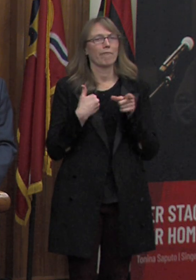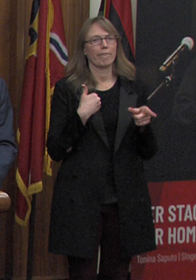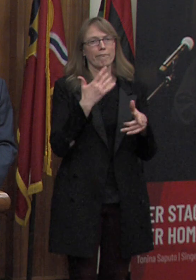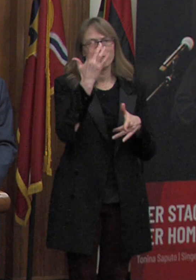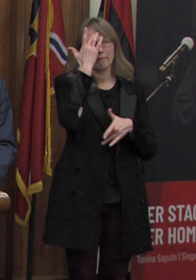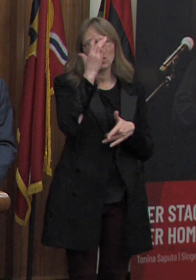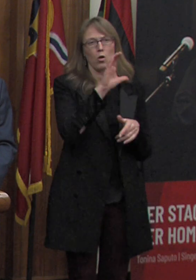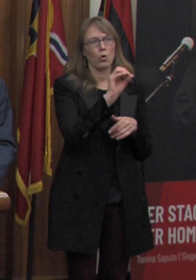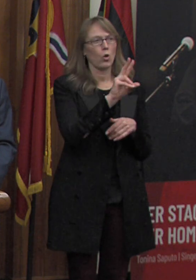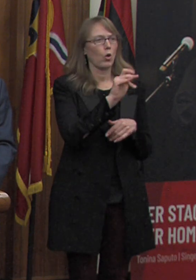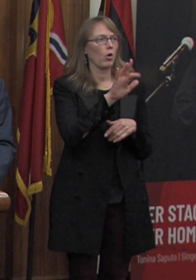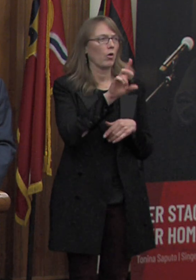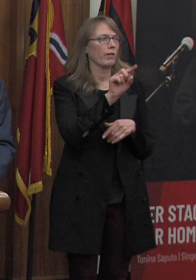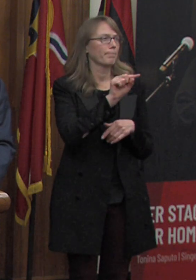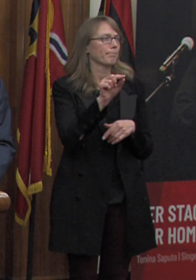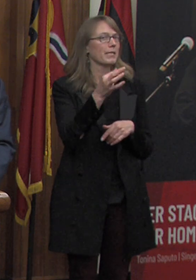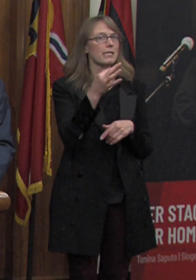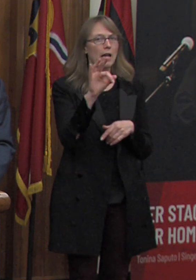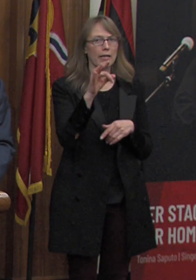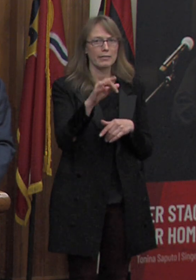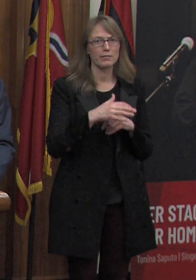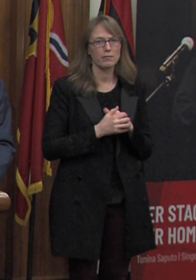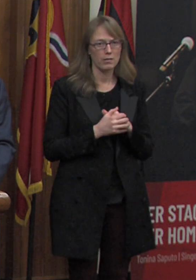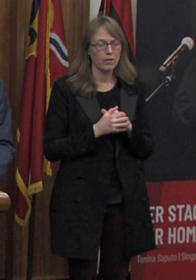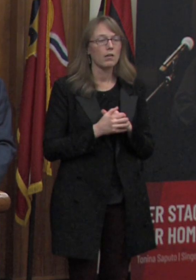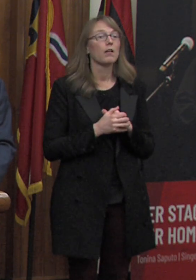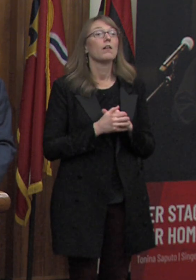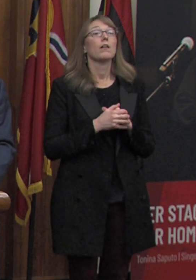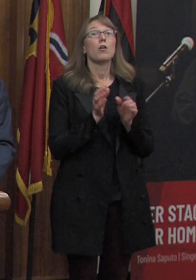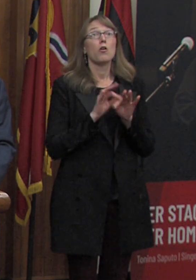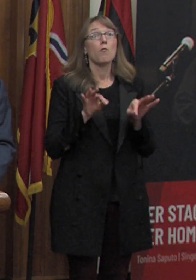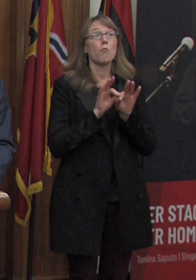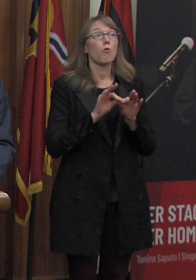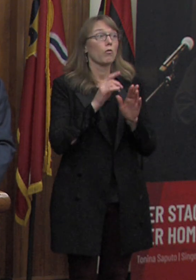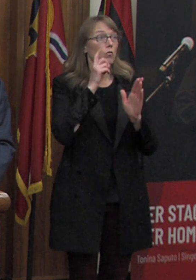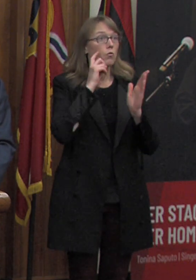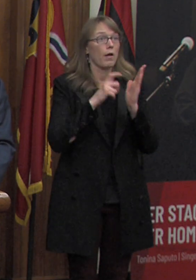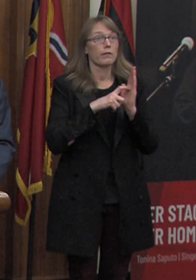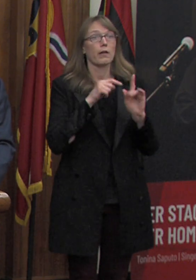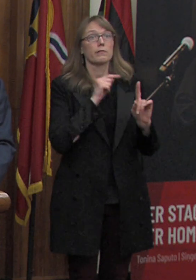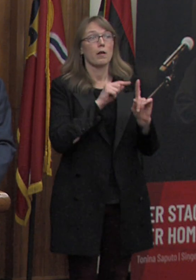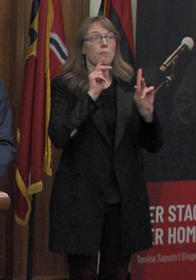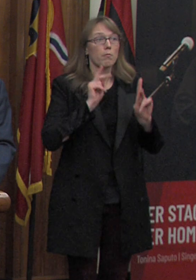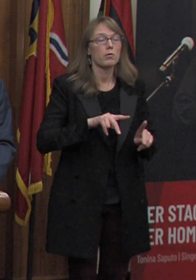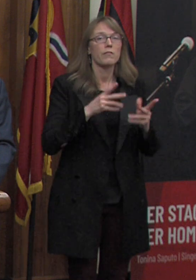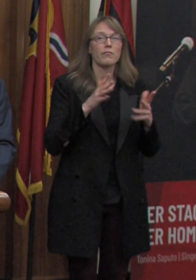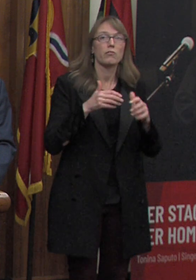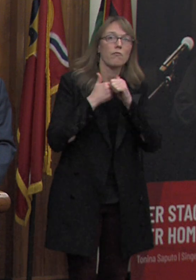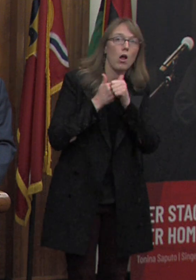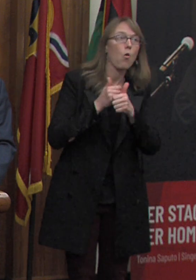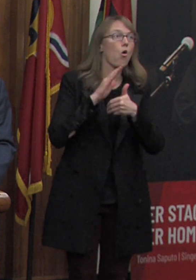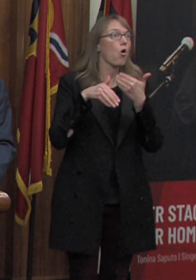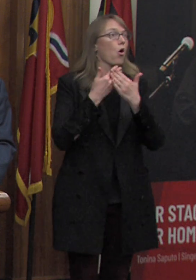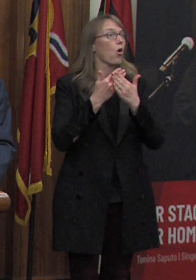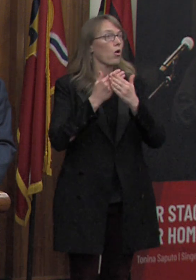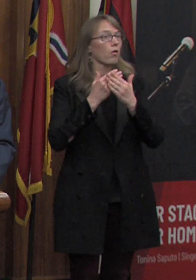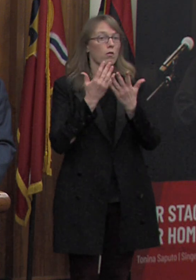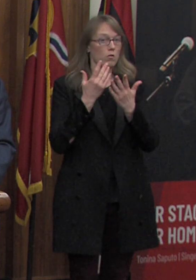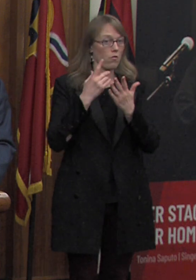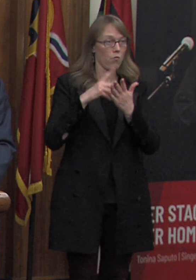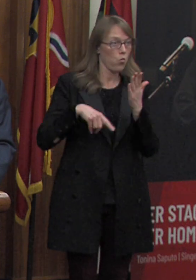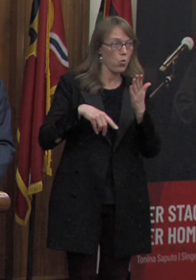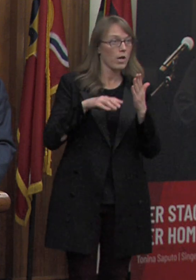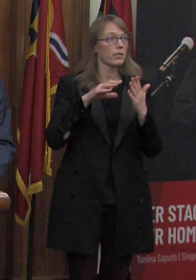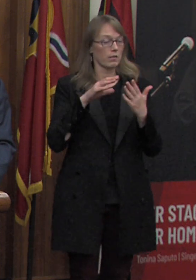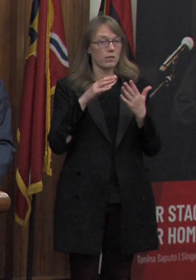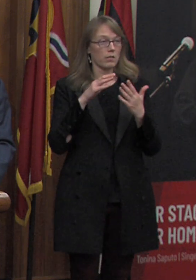COVID-19. It's really important to note that the individuals followed the instructions given by the City of St. Louis Department of Health, and because of this, there are no